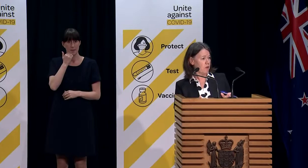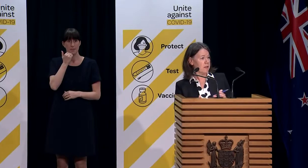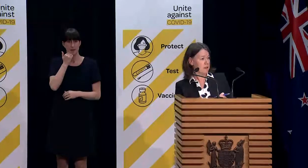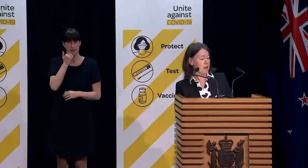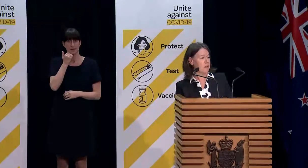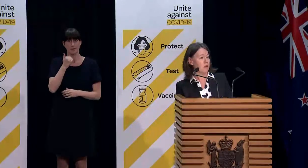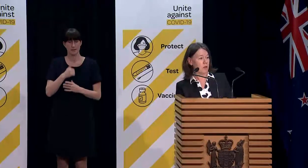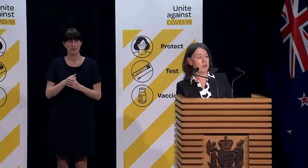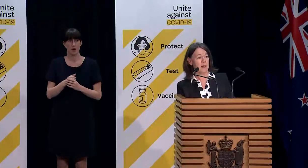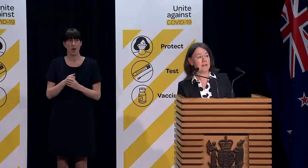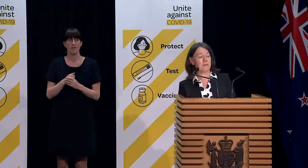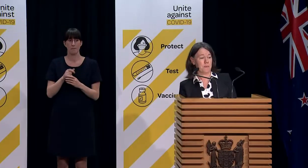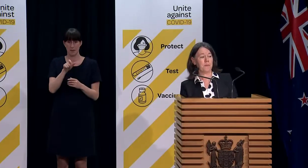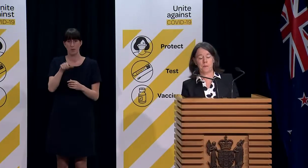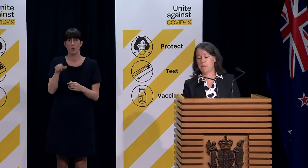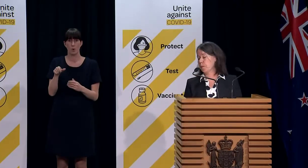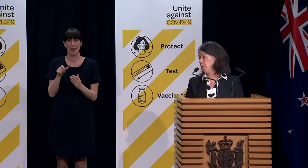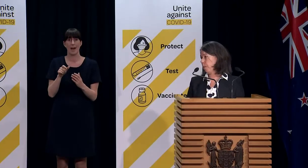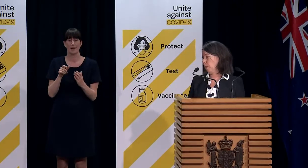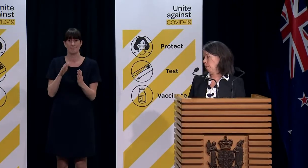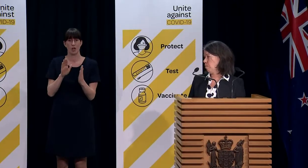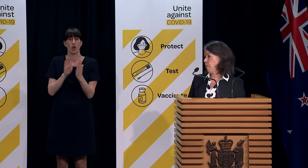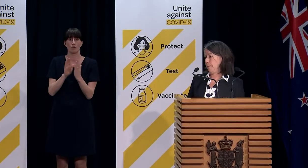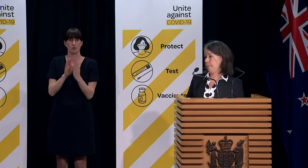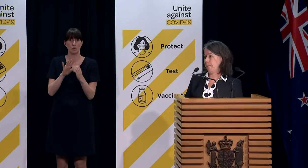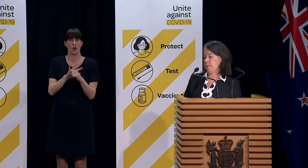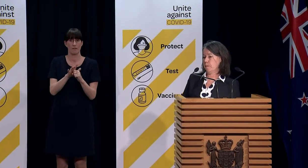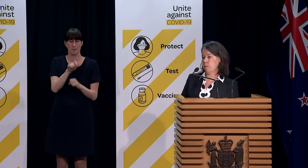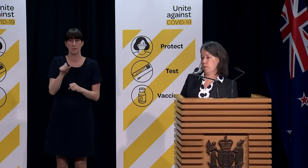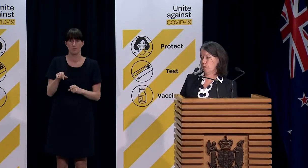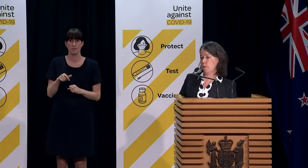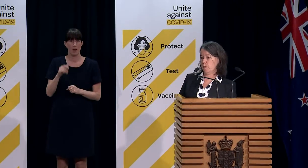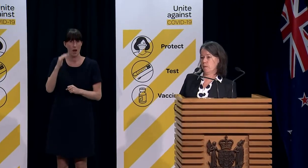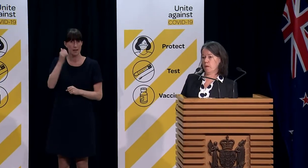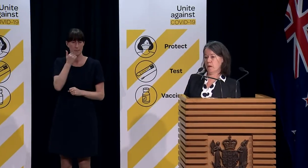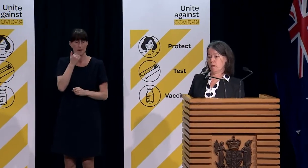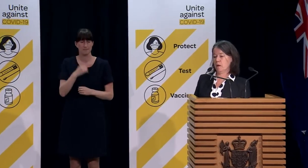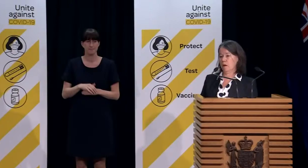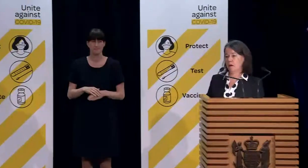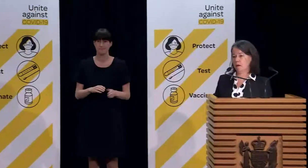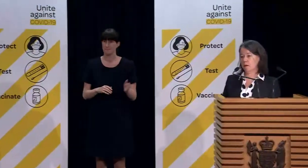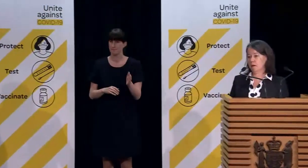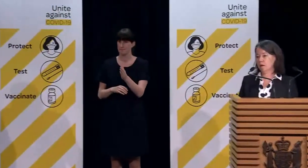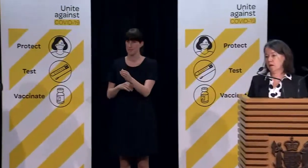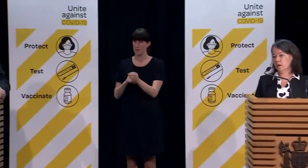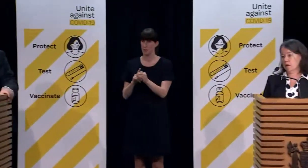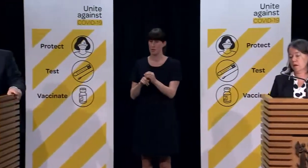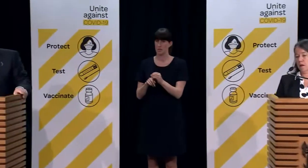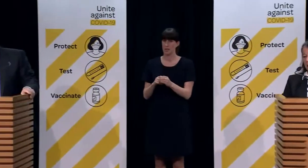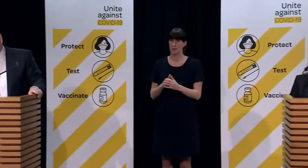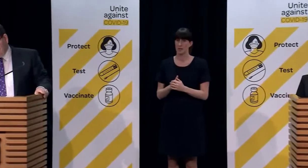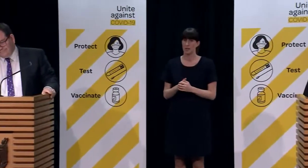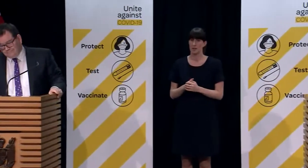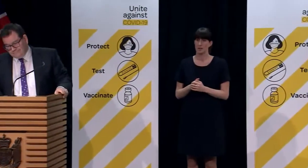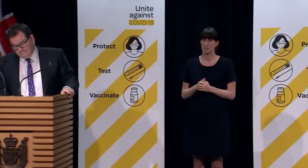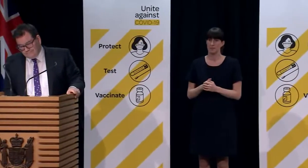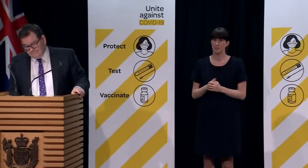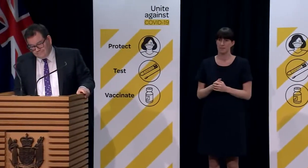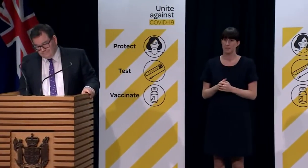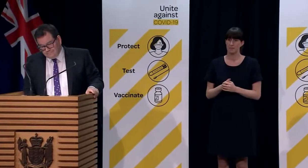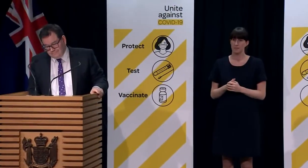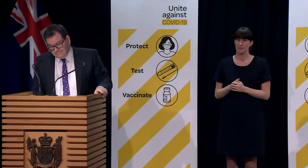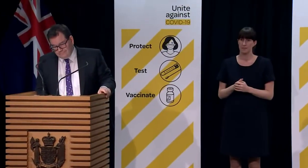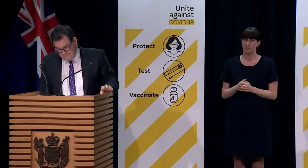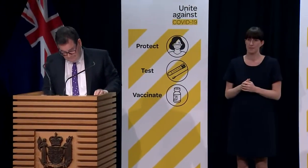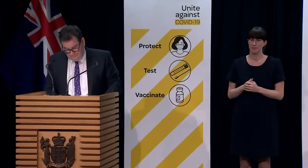been identified as close contacts. We're just going to sweep across the middle here. Mr. Robertson, can you expand on what the government's looking into for